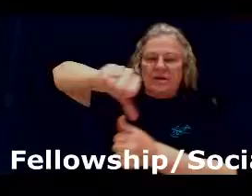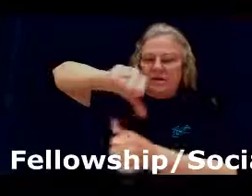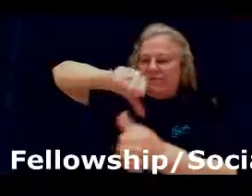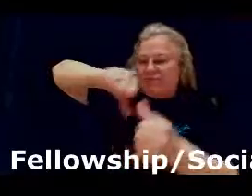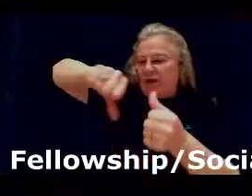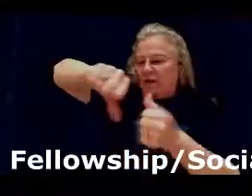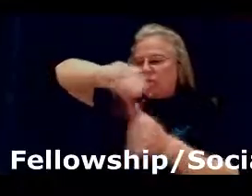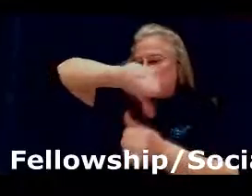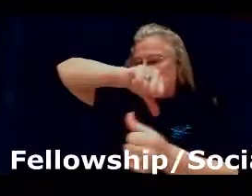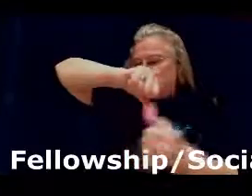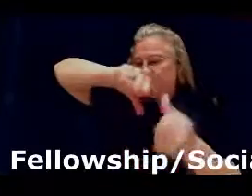a fellowship.